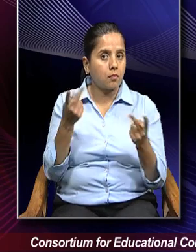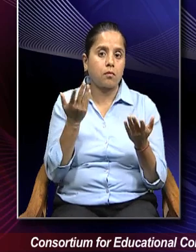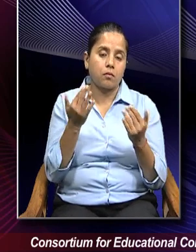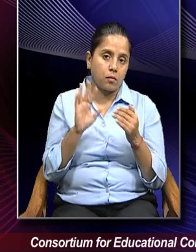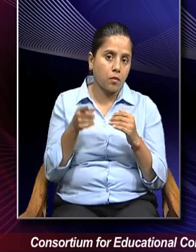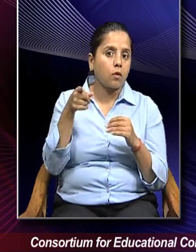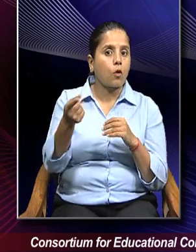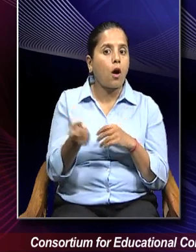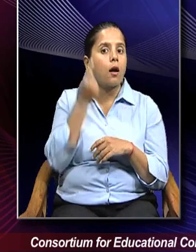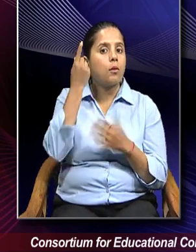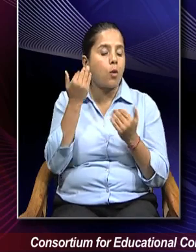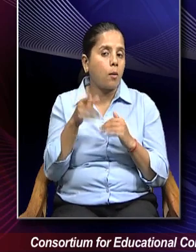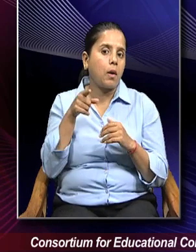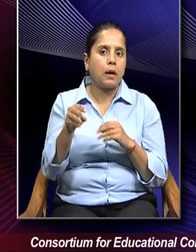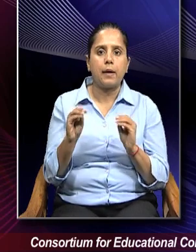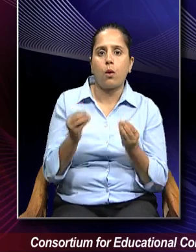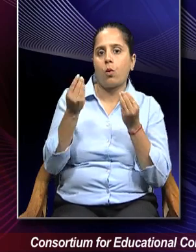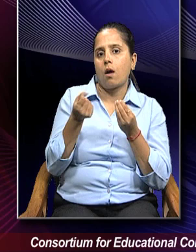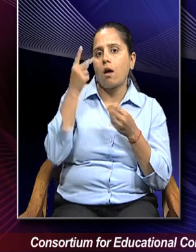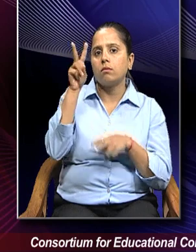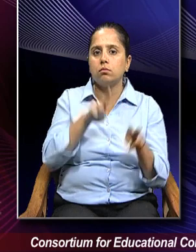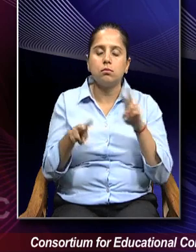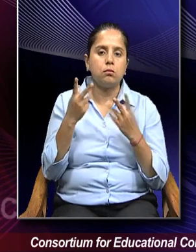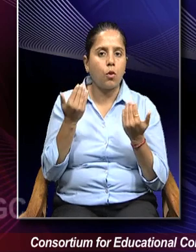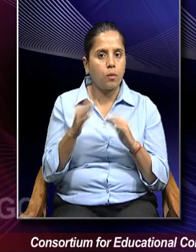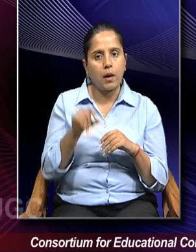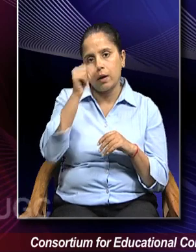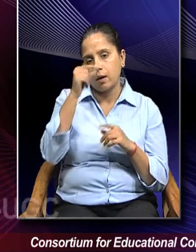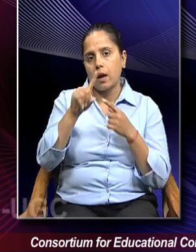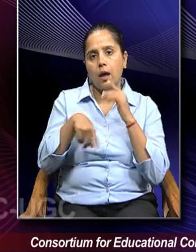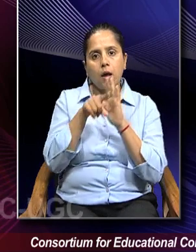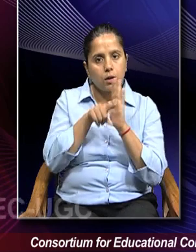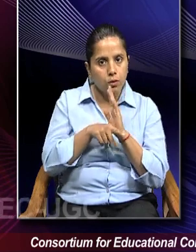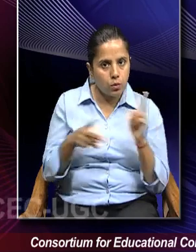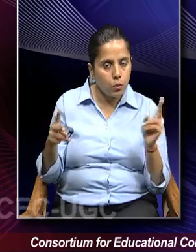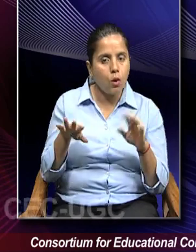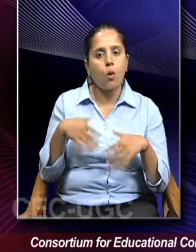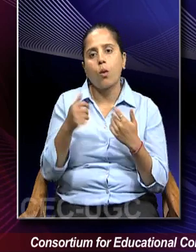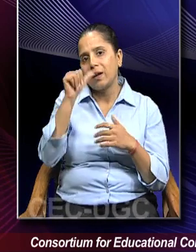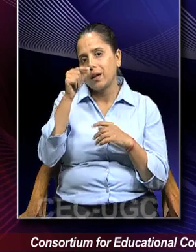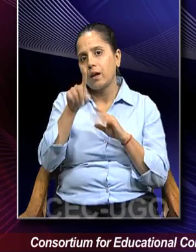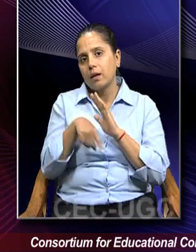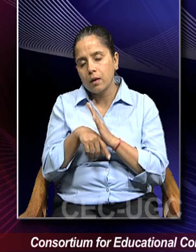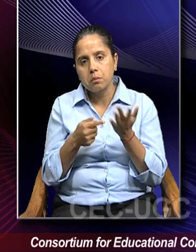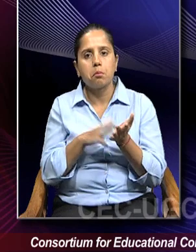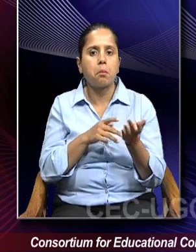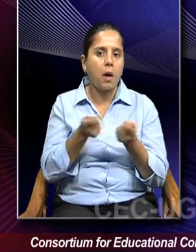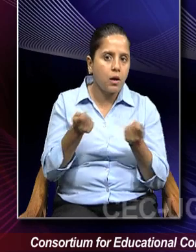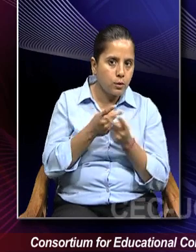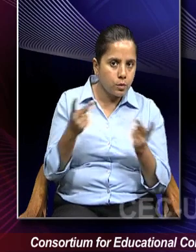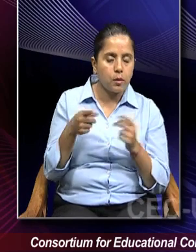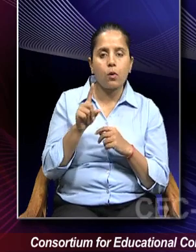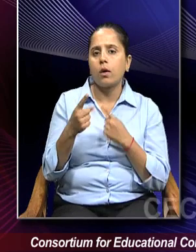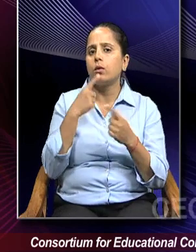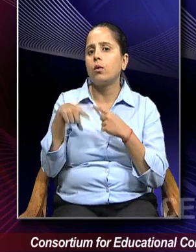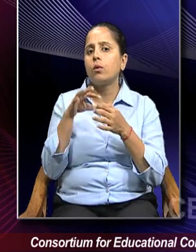to understand, to develop a better understanding of Indian ethos in management, Indian ethics in management. So, one is